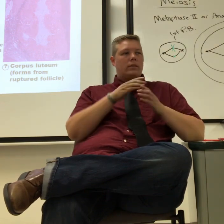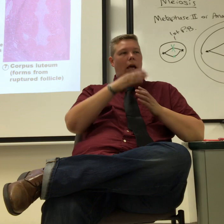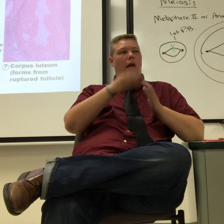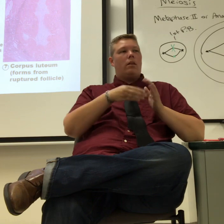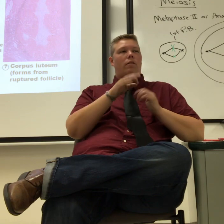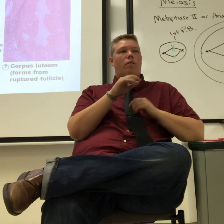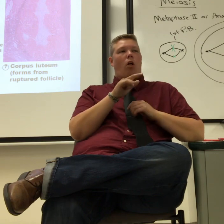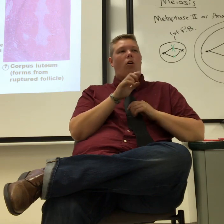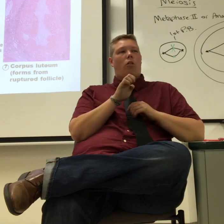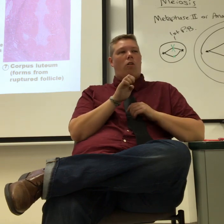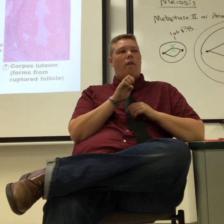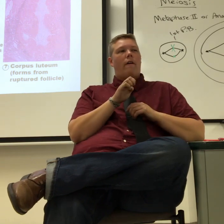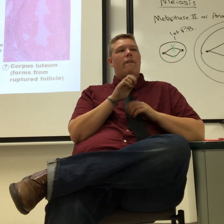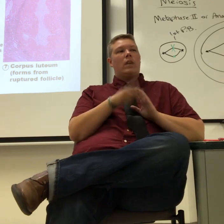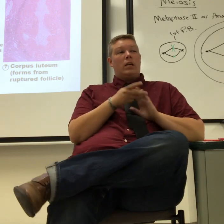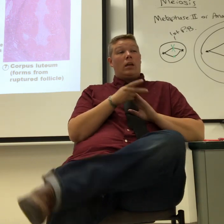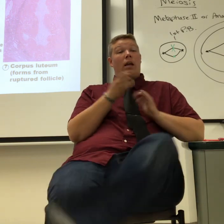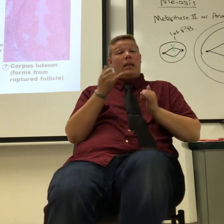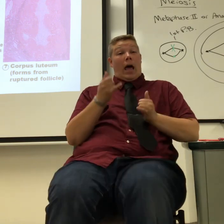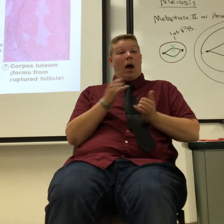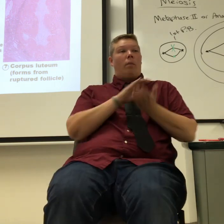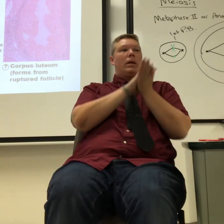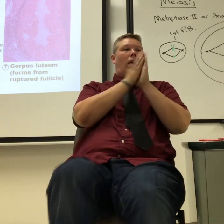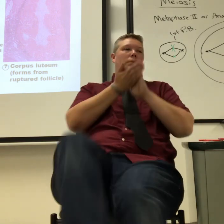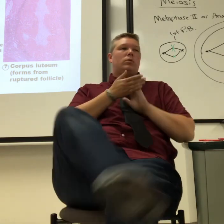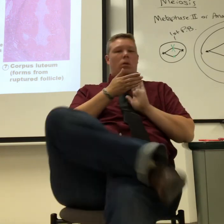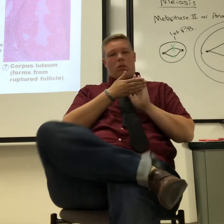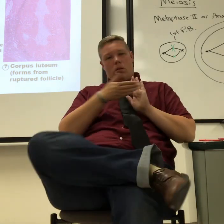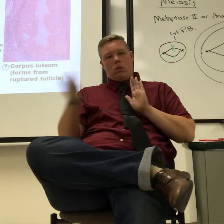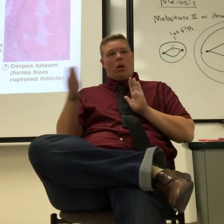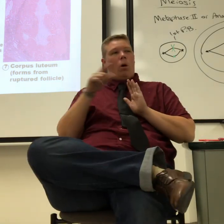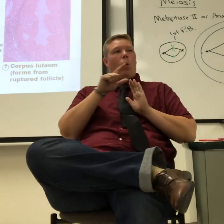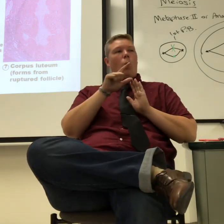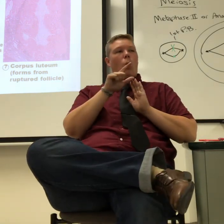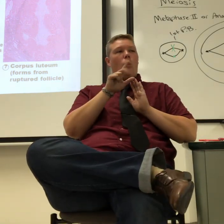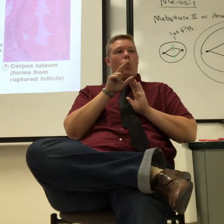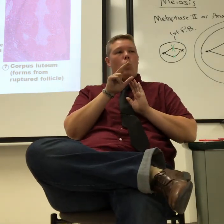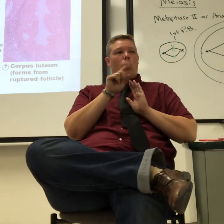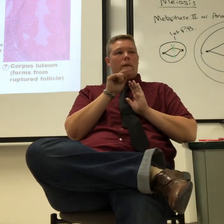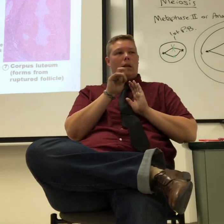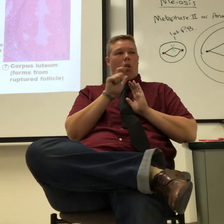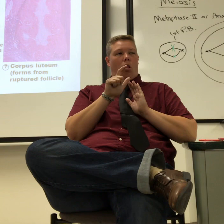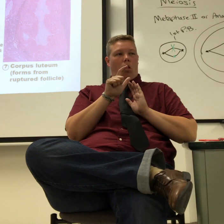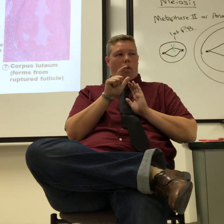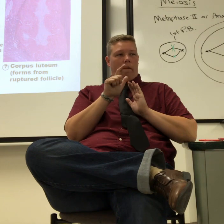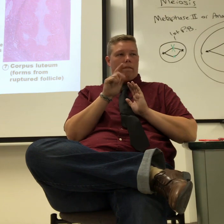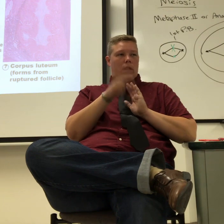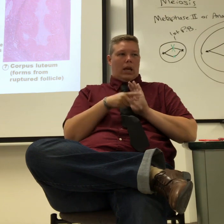we're in the luteal phase, okay, of the ovarian cycle.